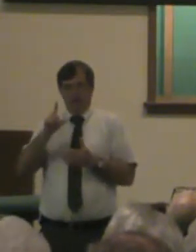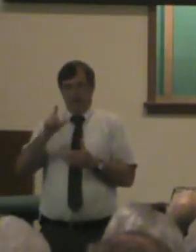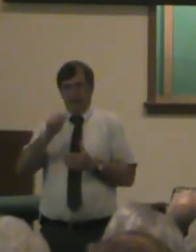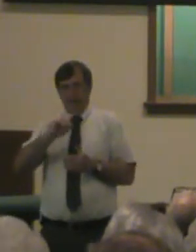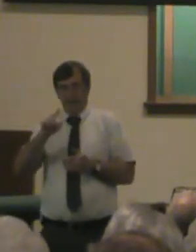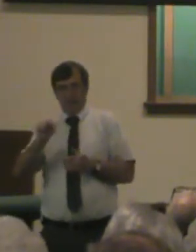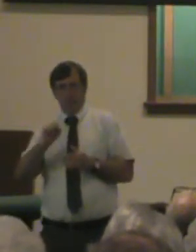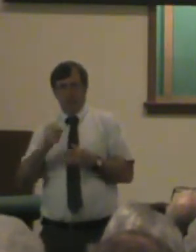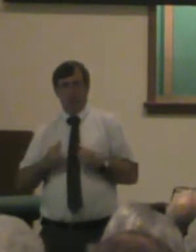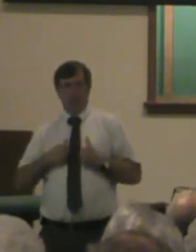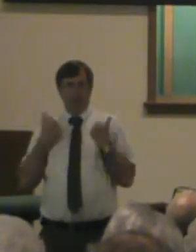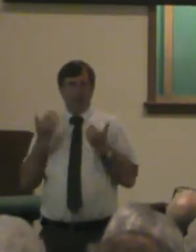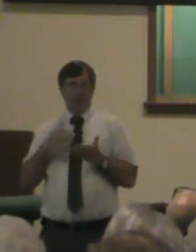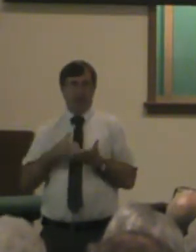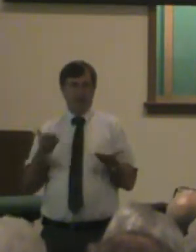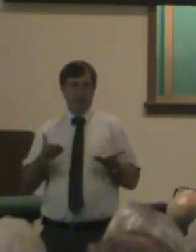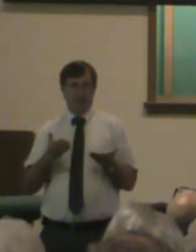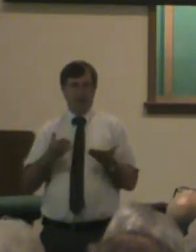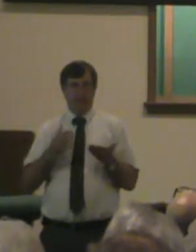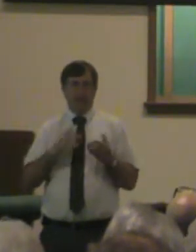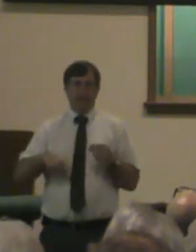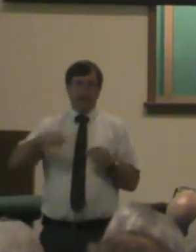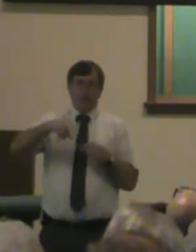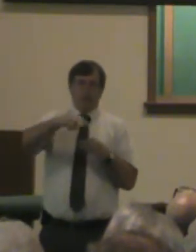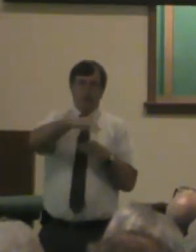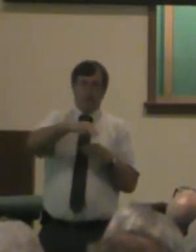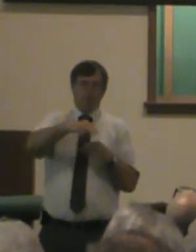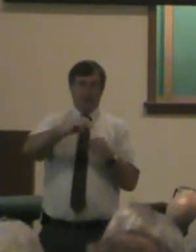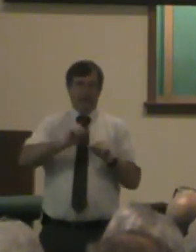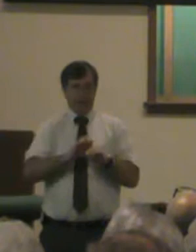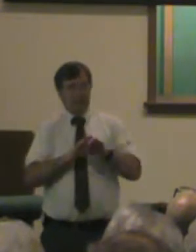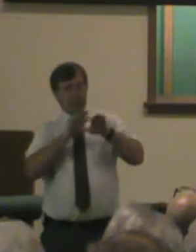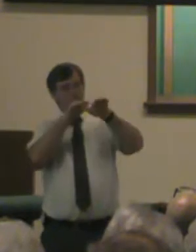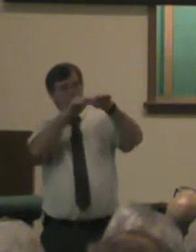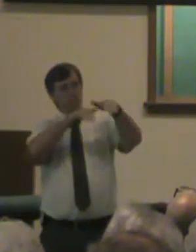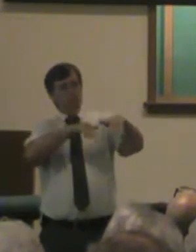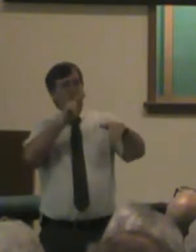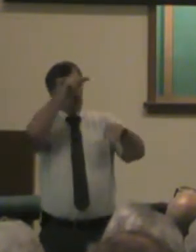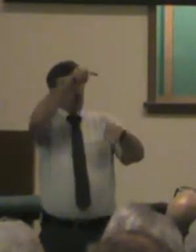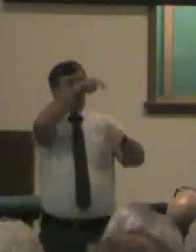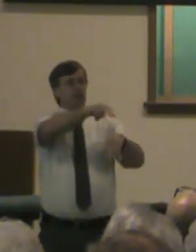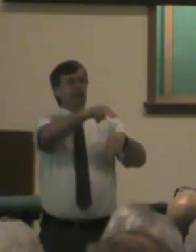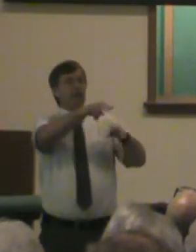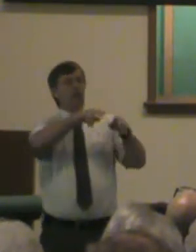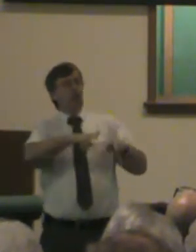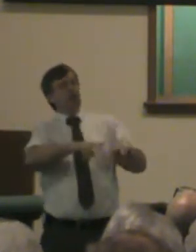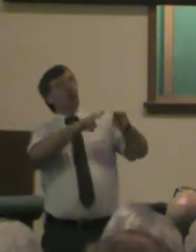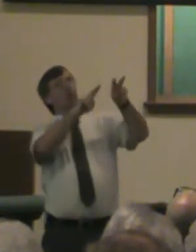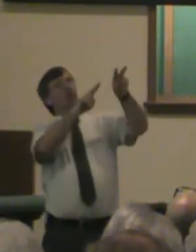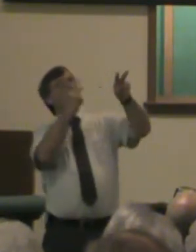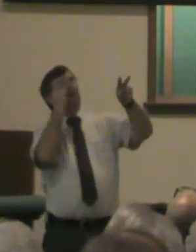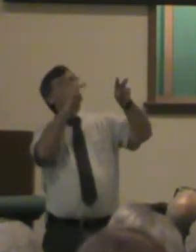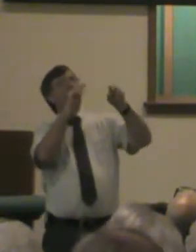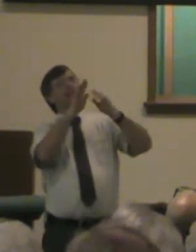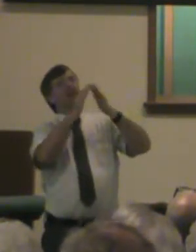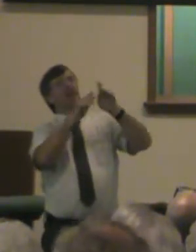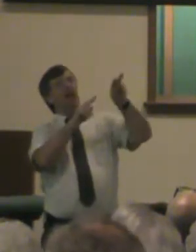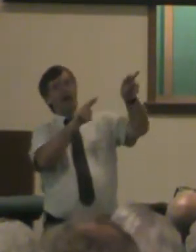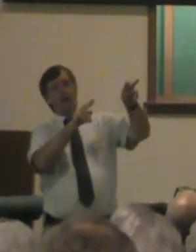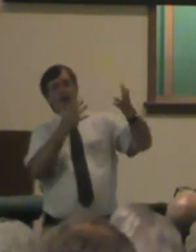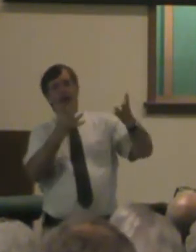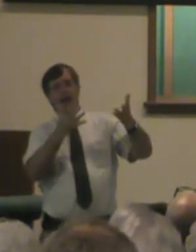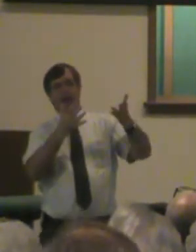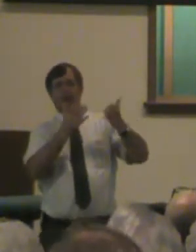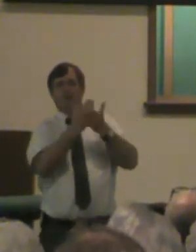this path together. And he comes over the bend coming toward the city. As he looks at the city, the Bible says